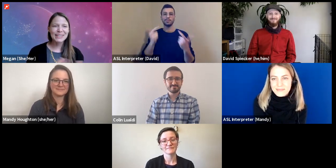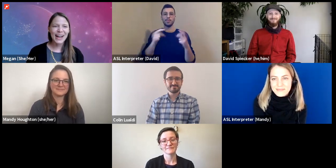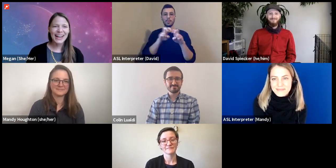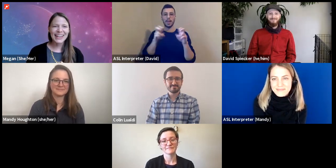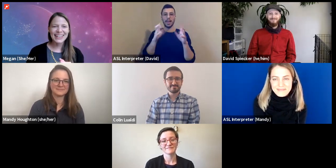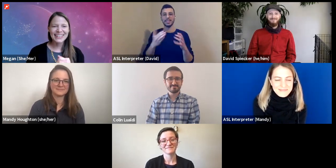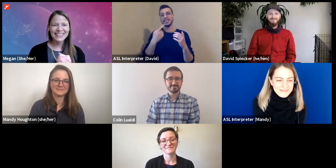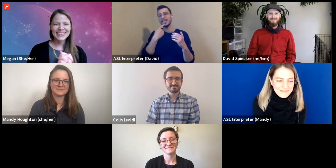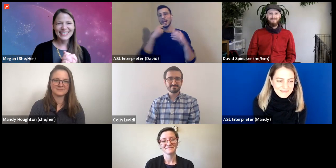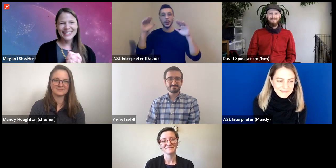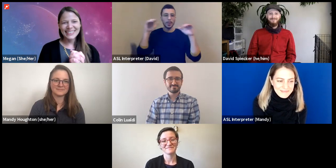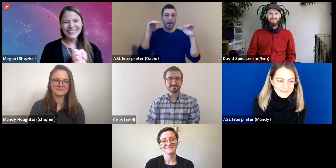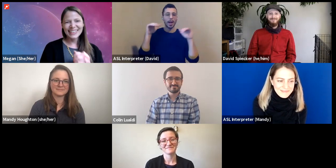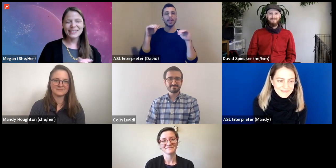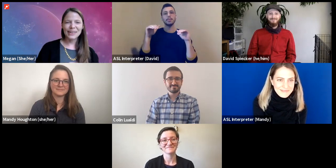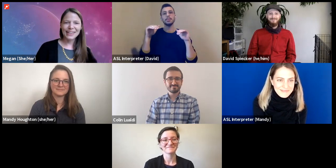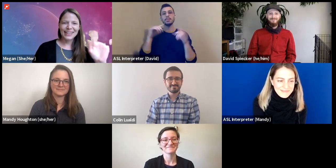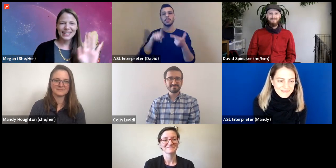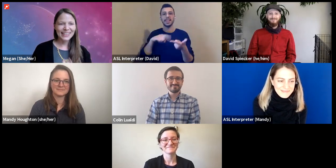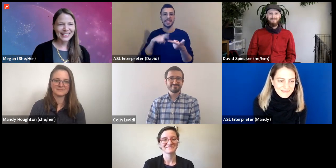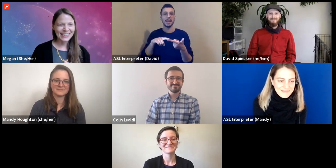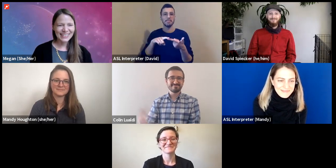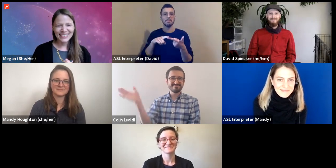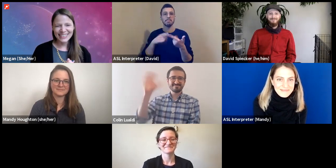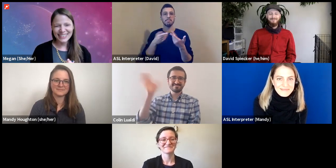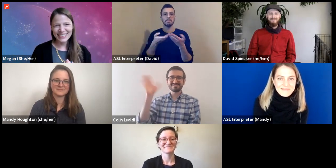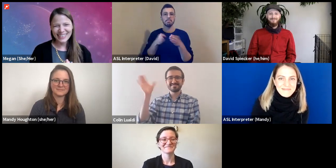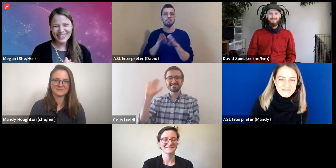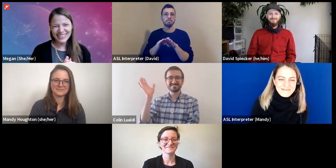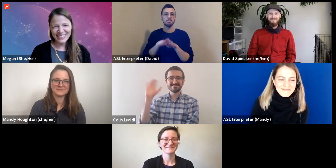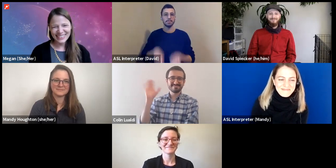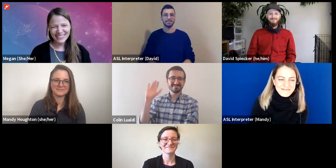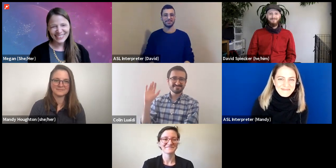say goodbye. And